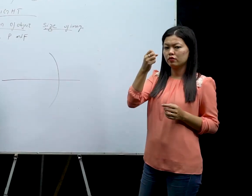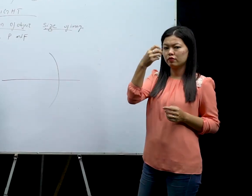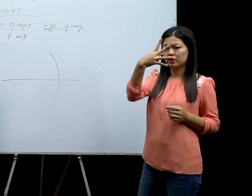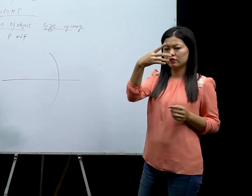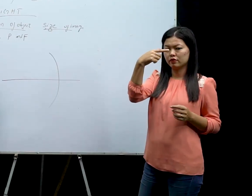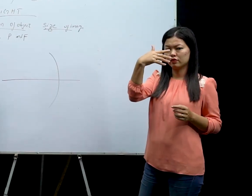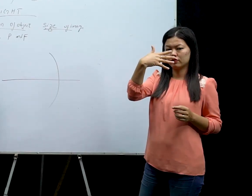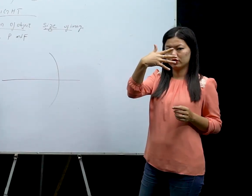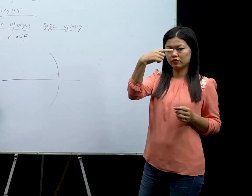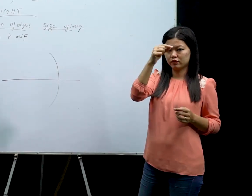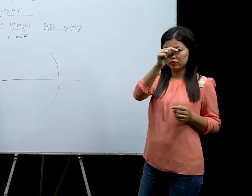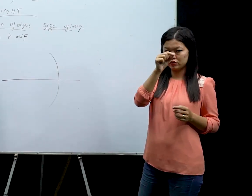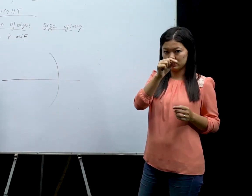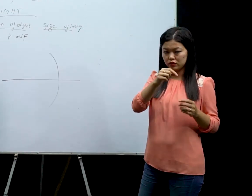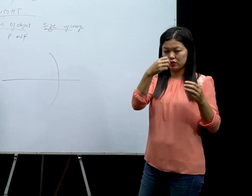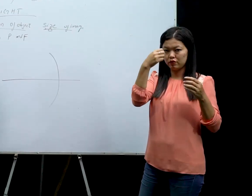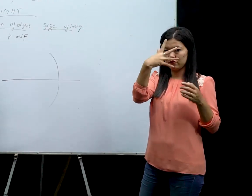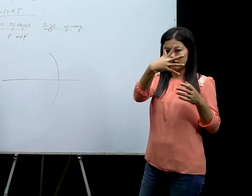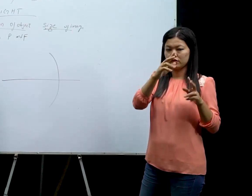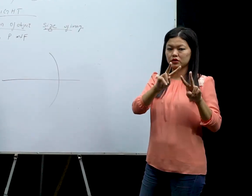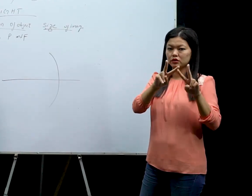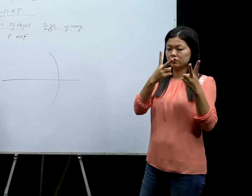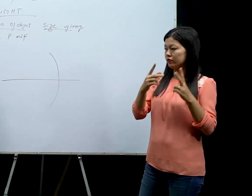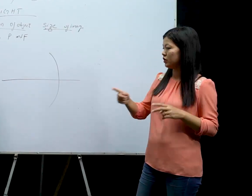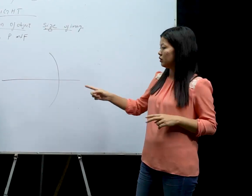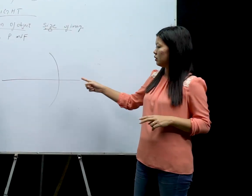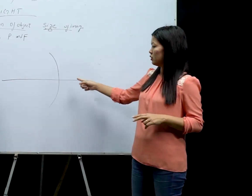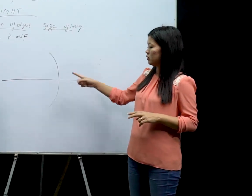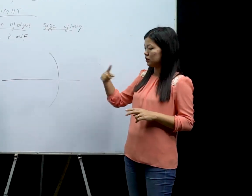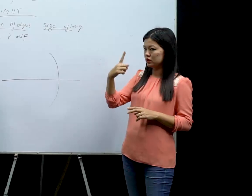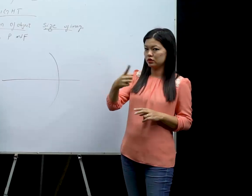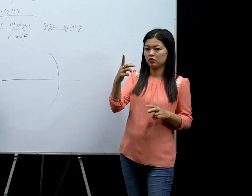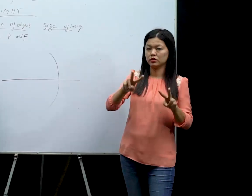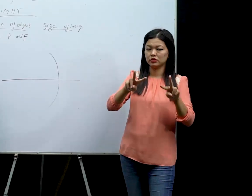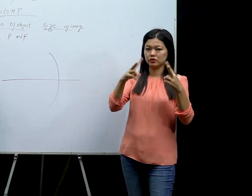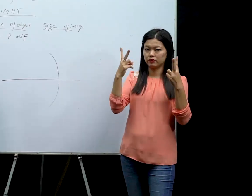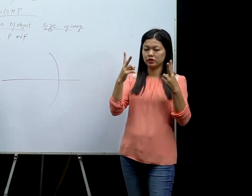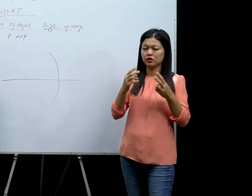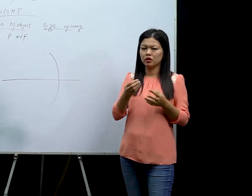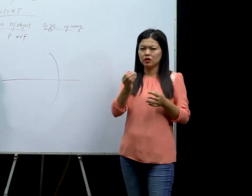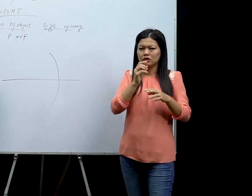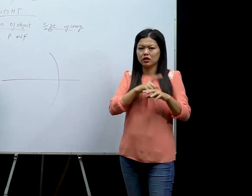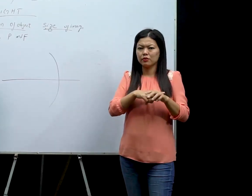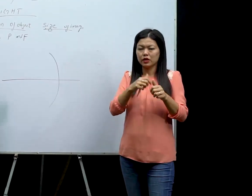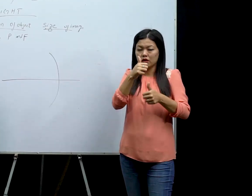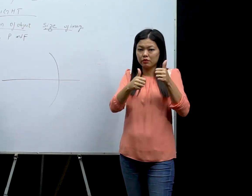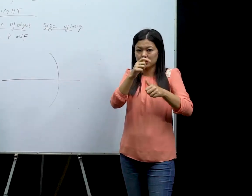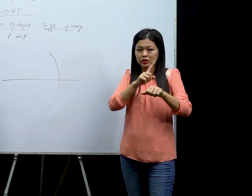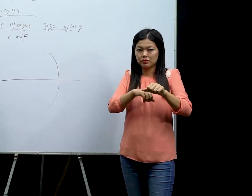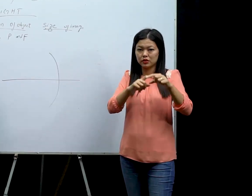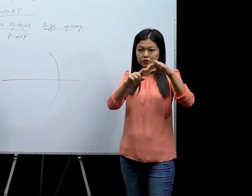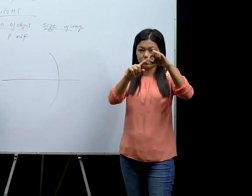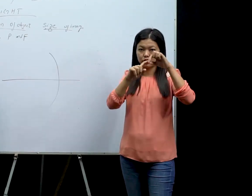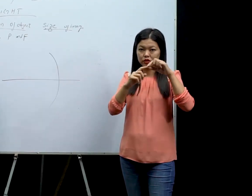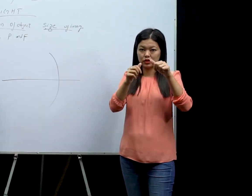have drawn. And this question, usually like we see in the question paper, okay, they ask something related with this question, with this condition.